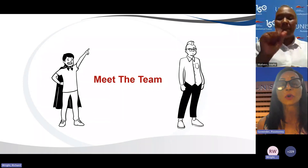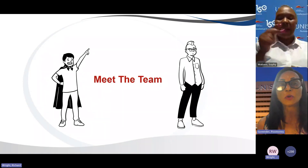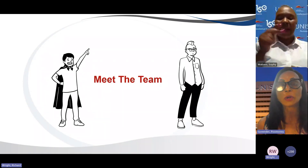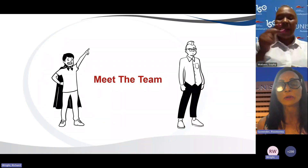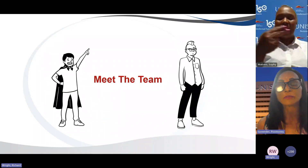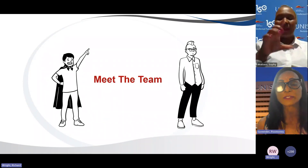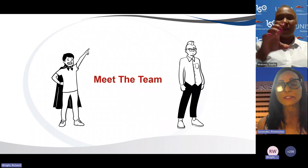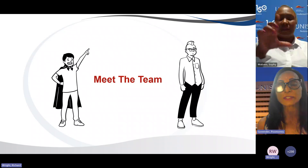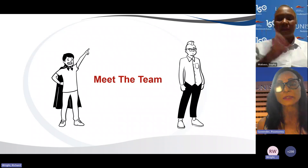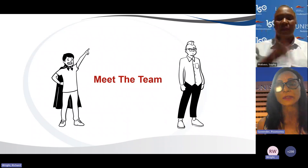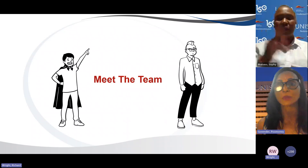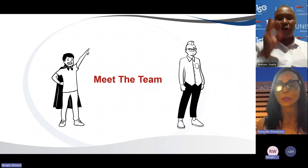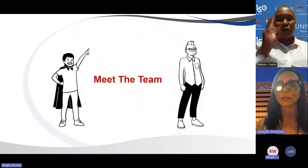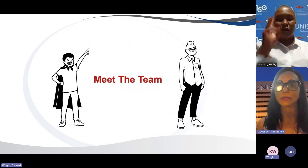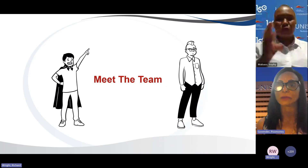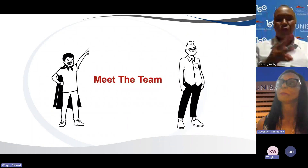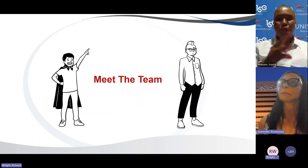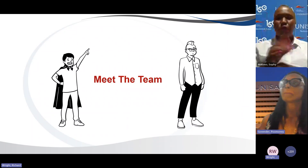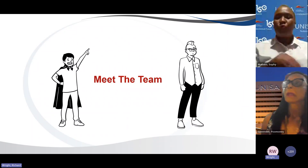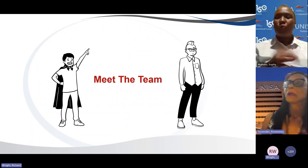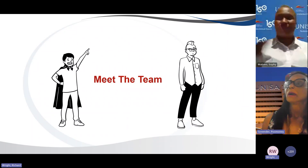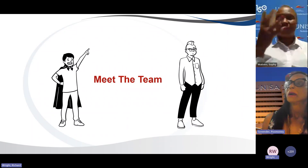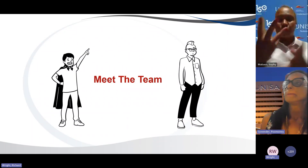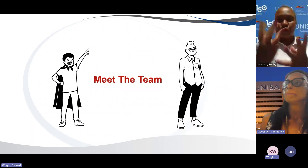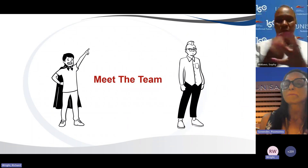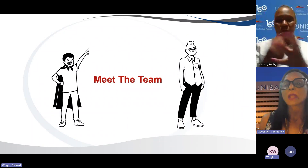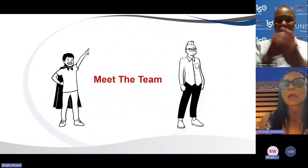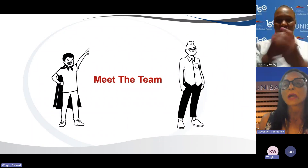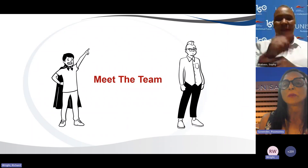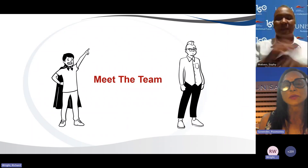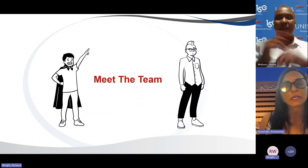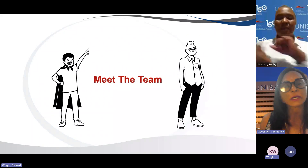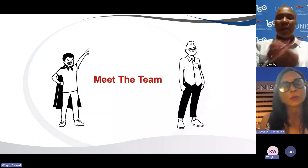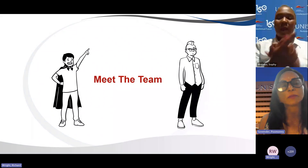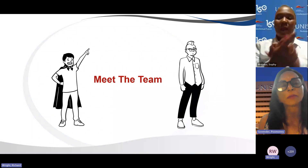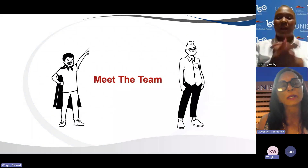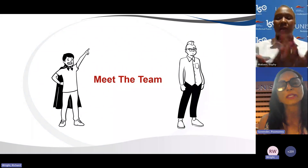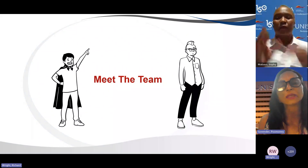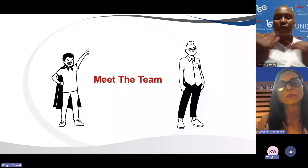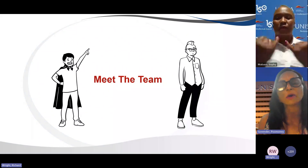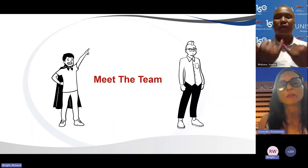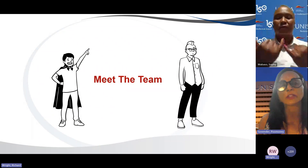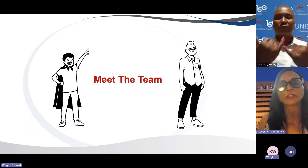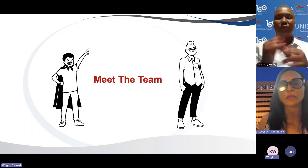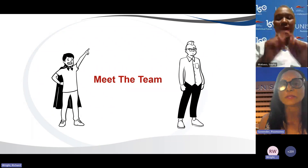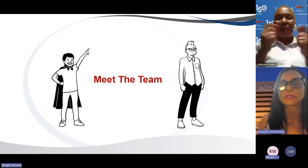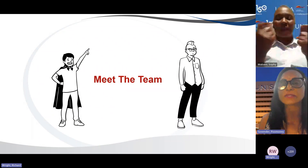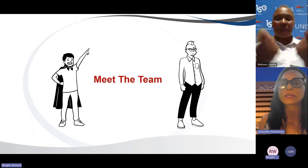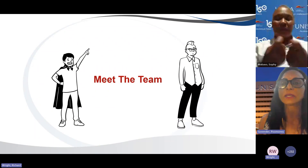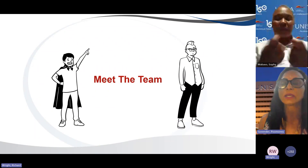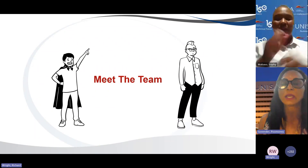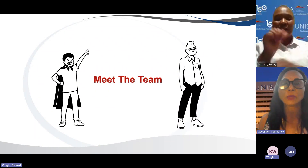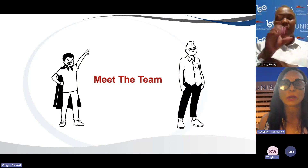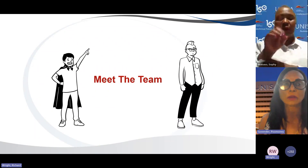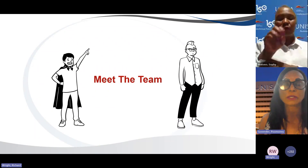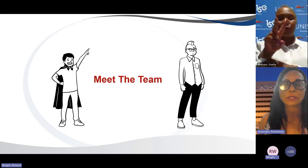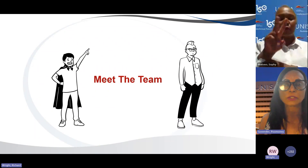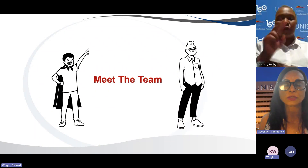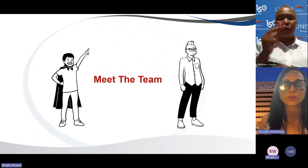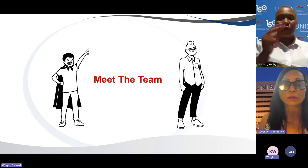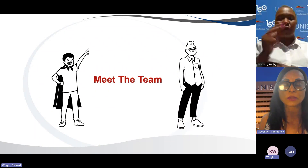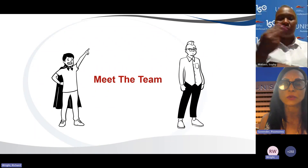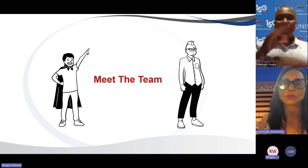going to co-facilitate this webinar. I'm also here with my team of EdHof members, and we